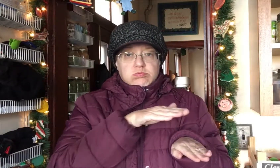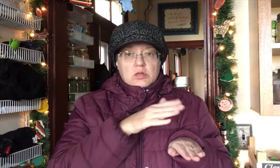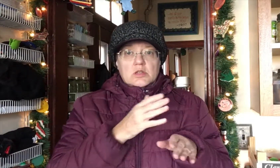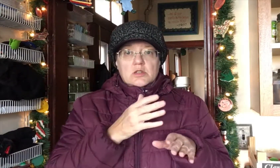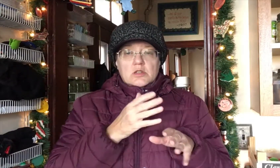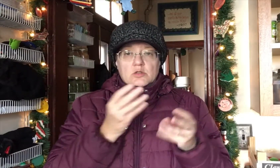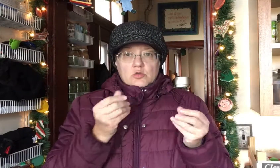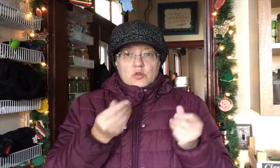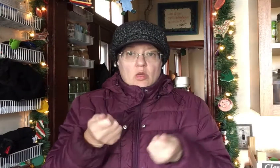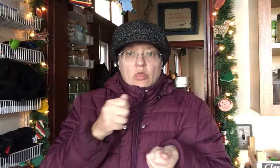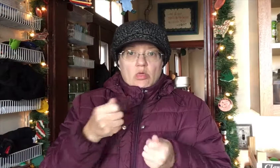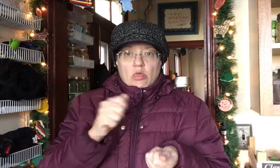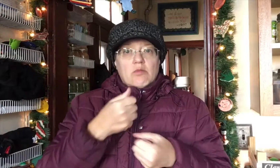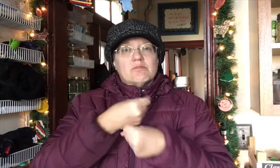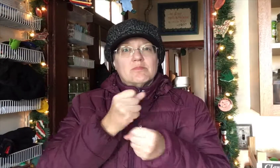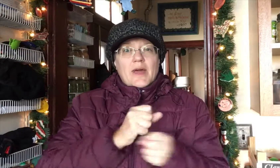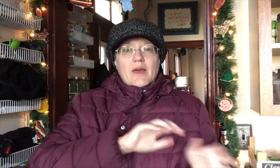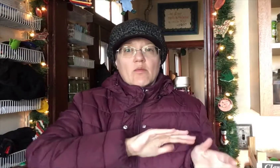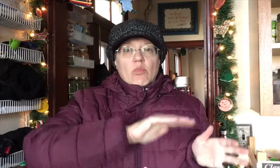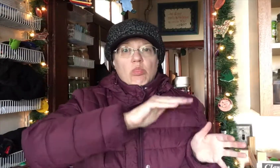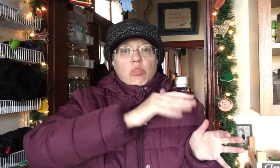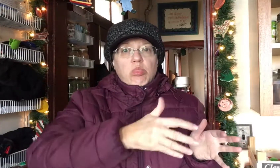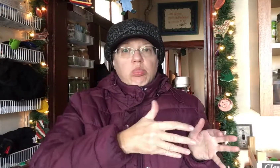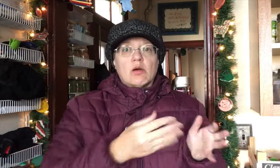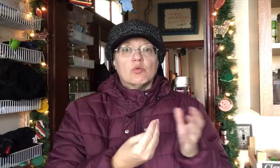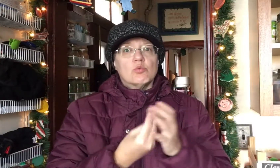and it means a growing mound.